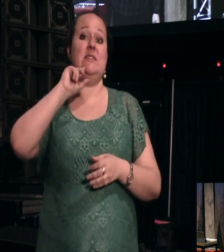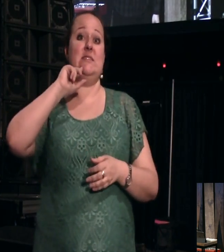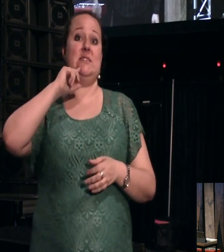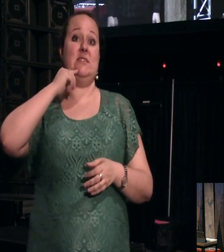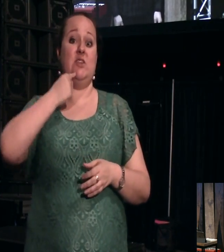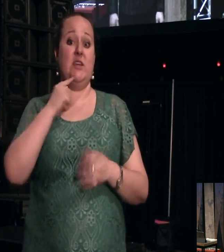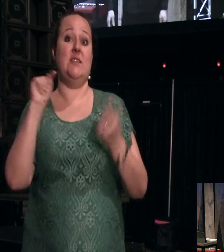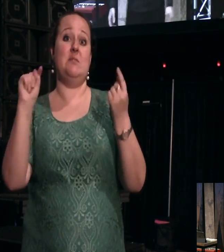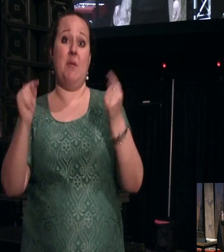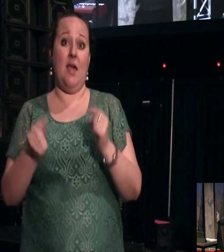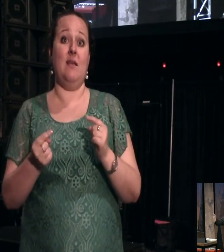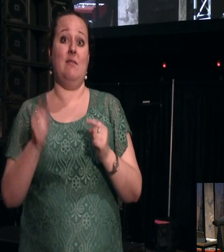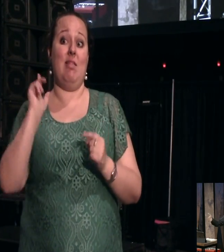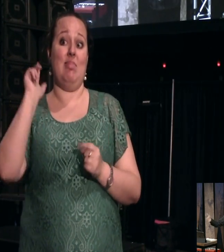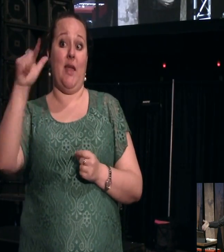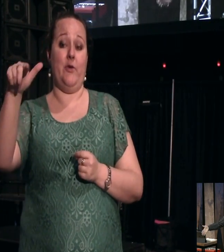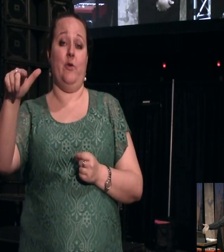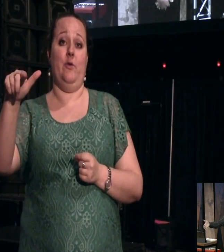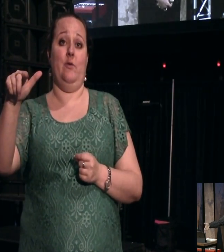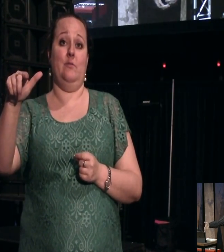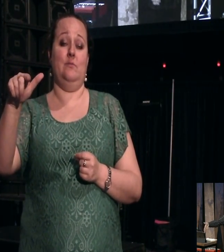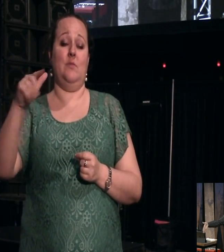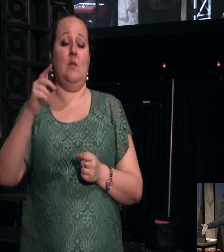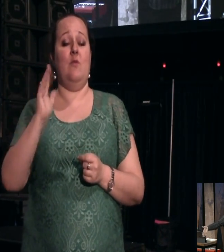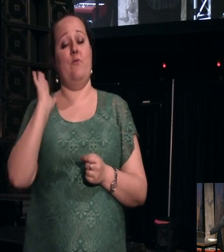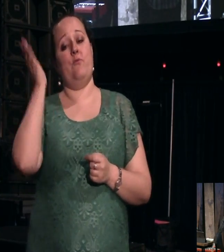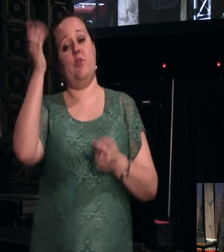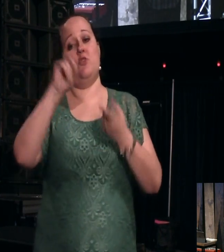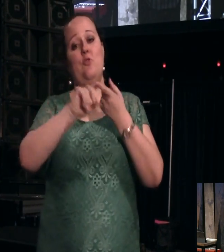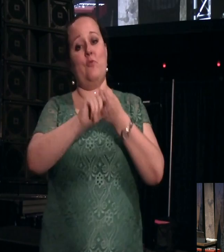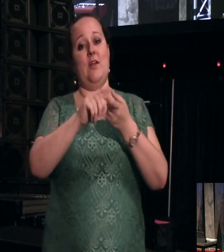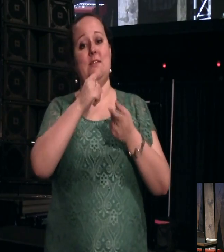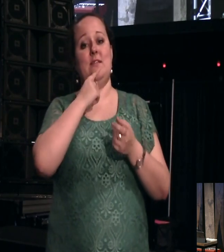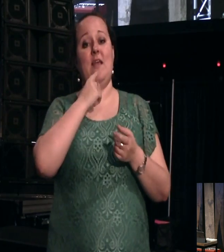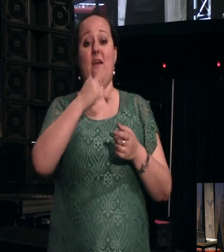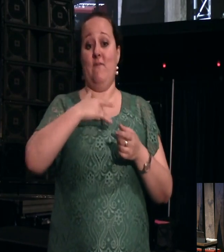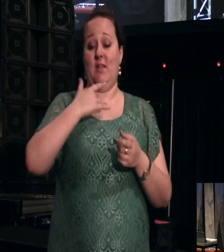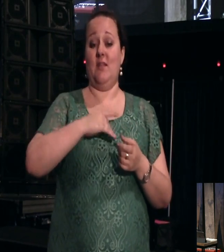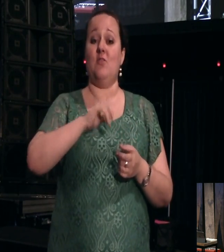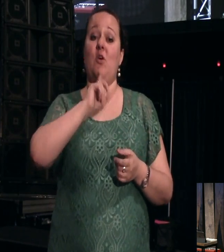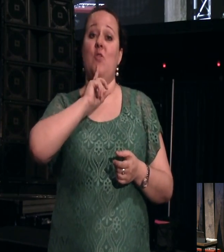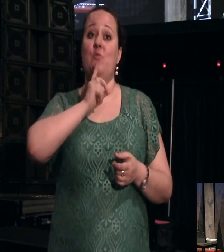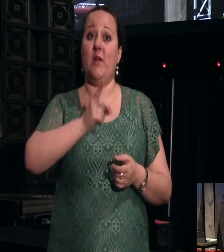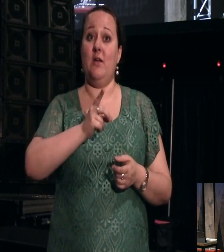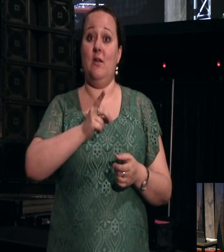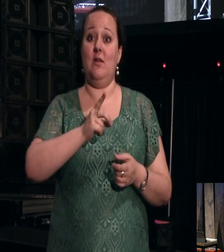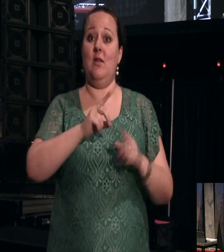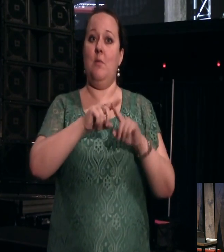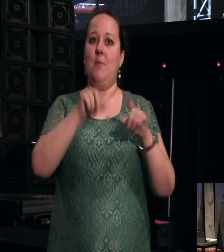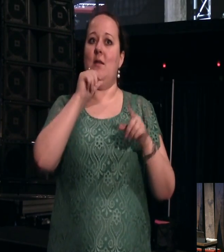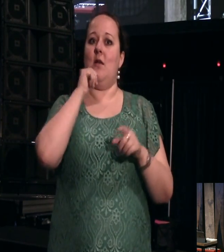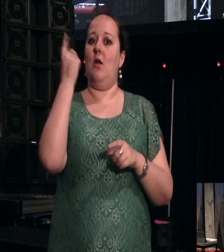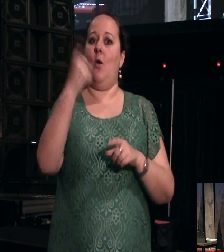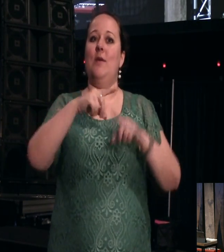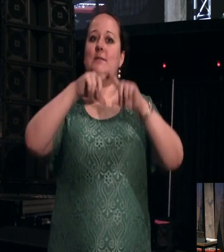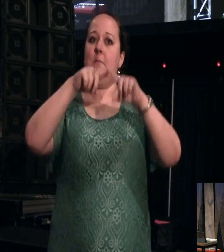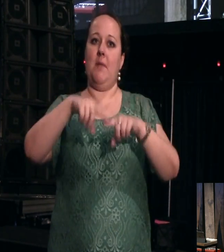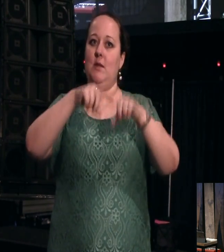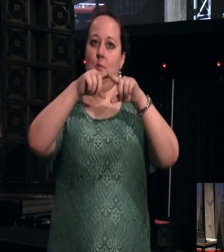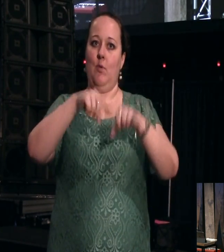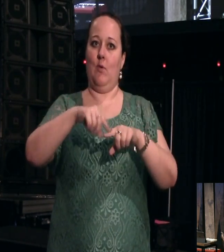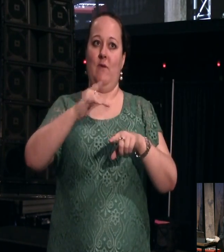can actually lead you into some serious unnecessary pain. I love what one of my pastor friends says. He just says feelings are